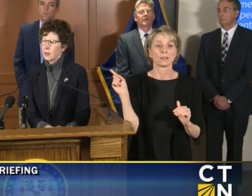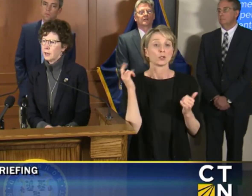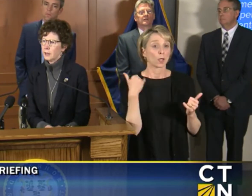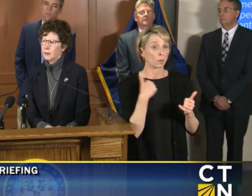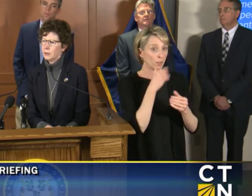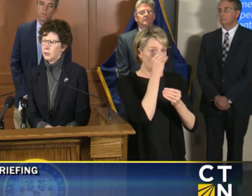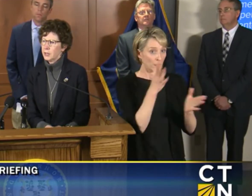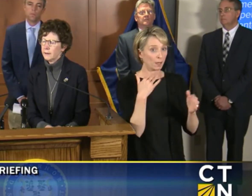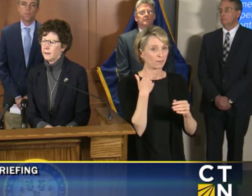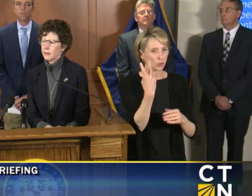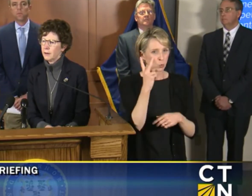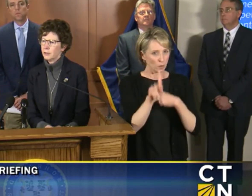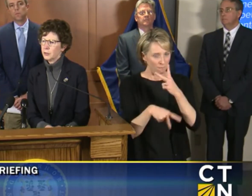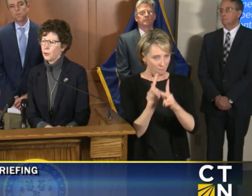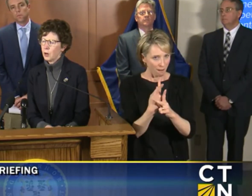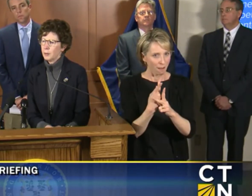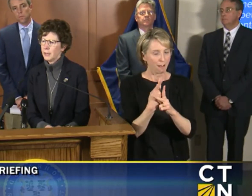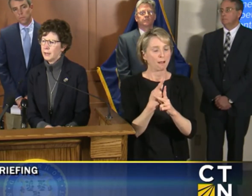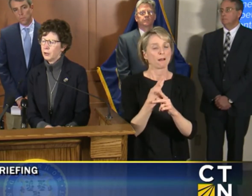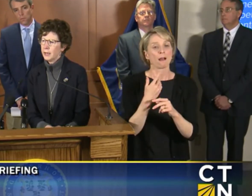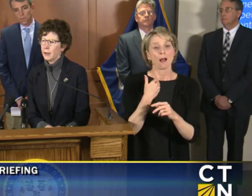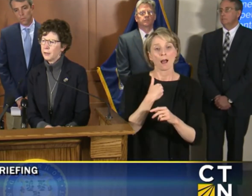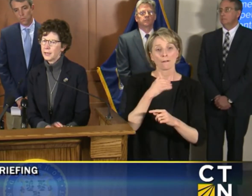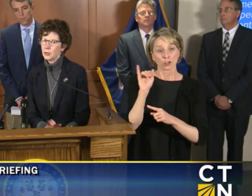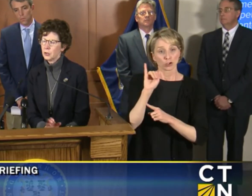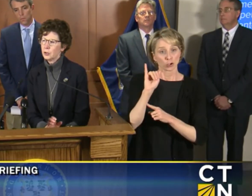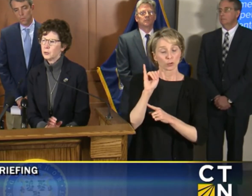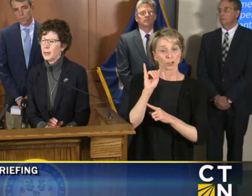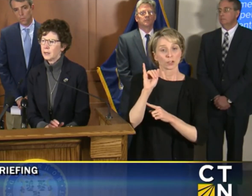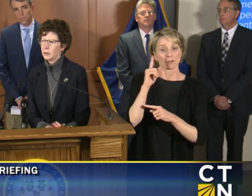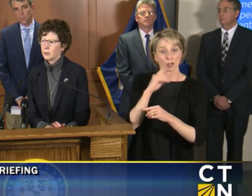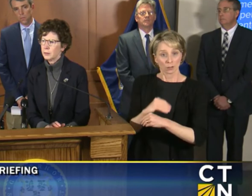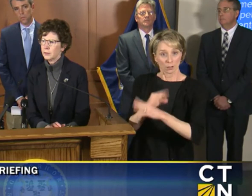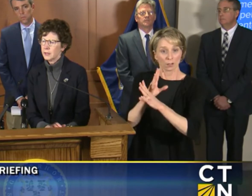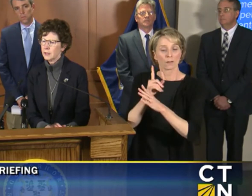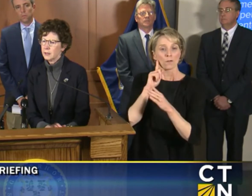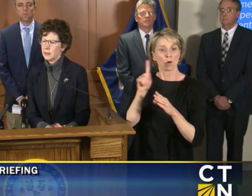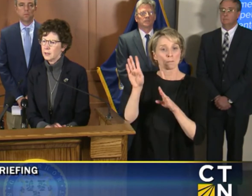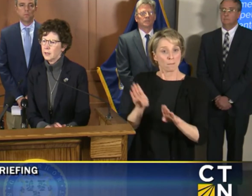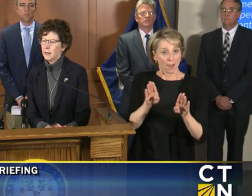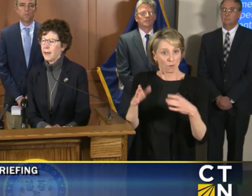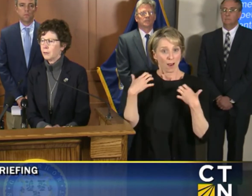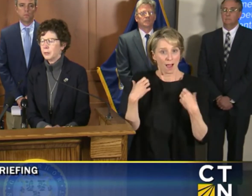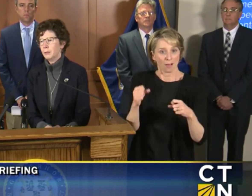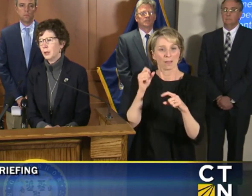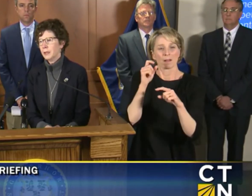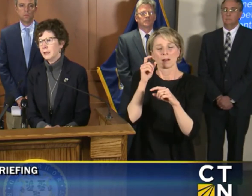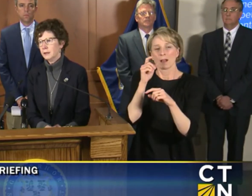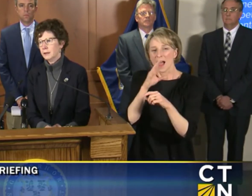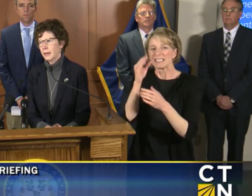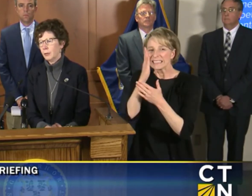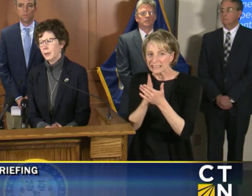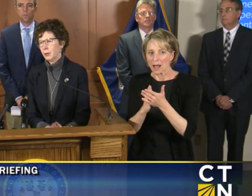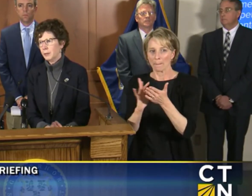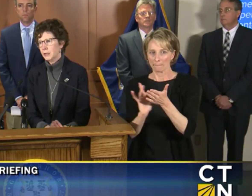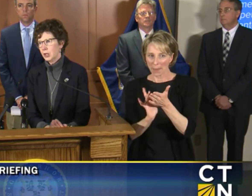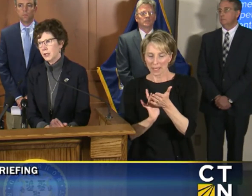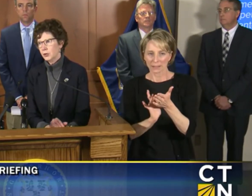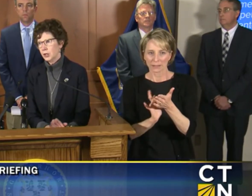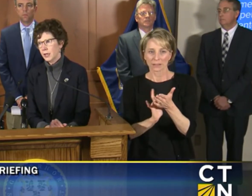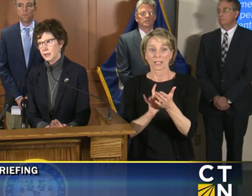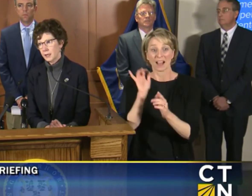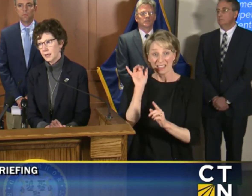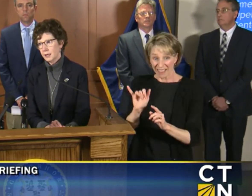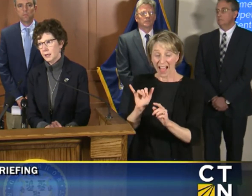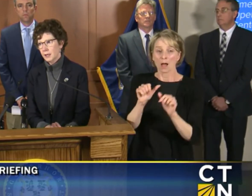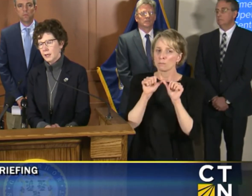is telehealth coverage for behavioral health and certain medical visits. That will be permanent. That will be a permanent change